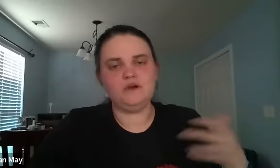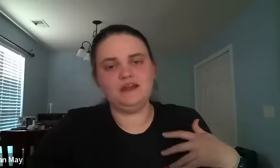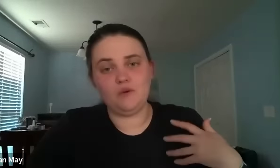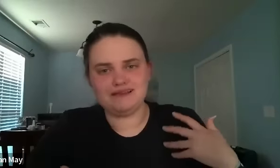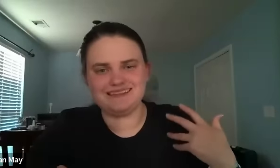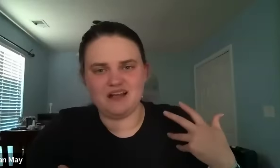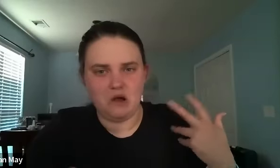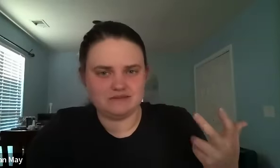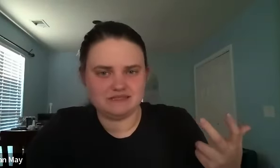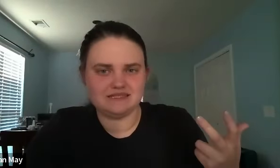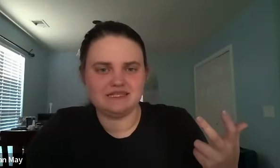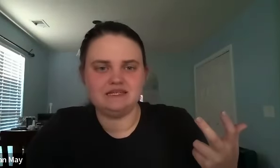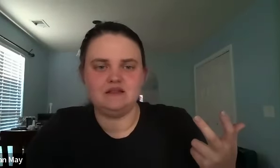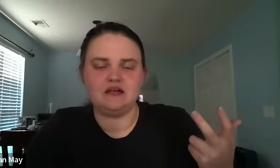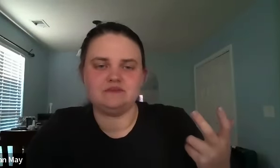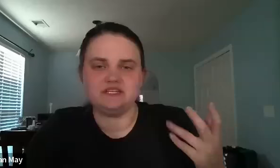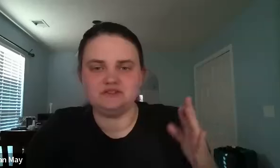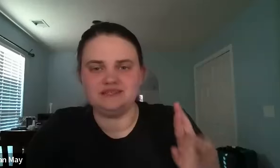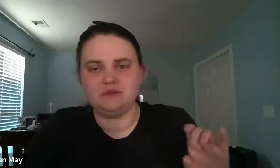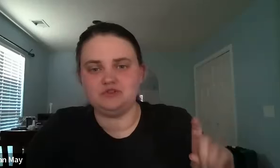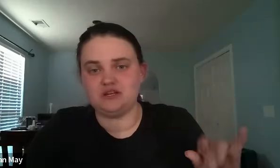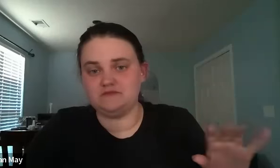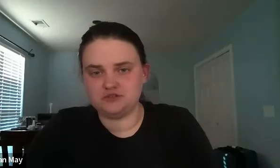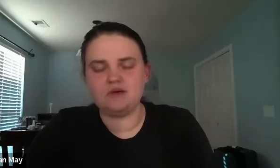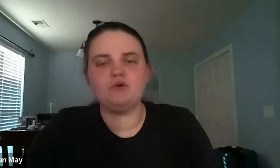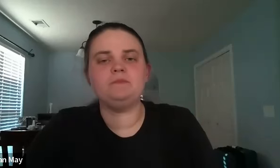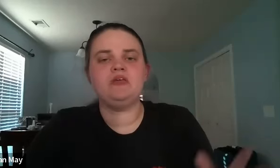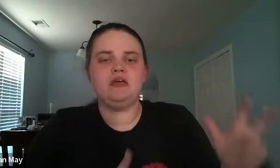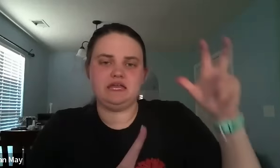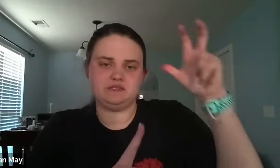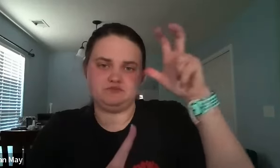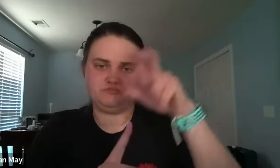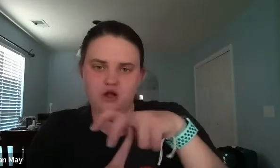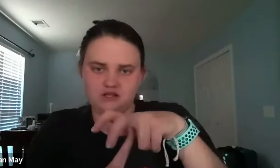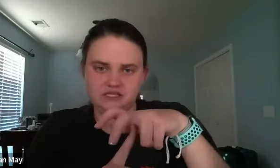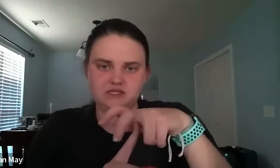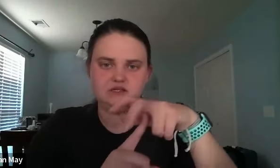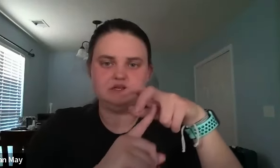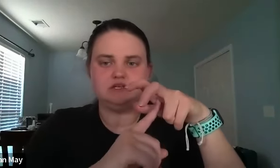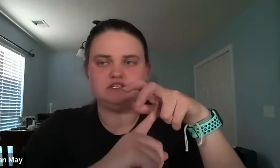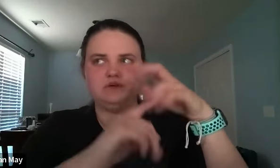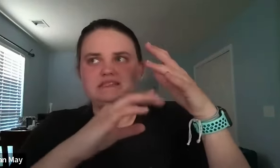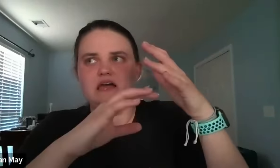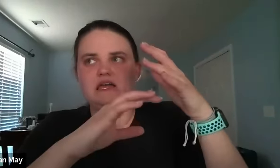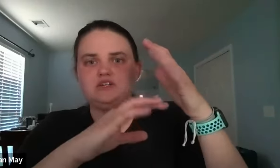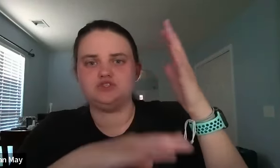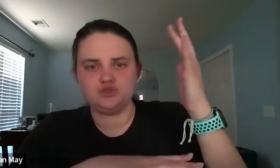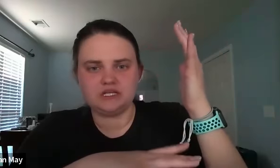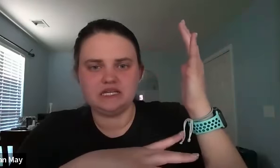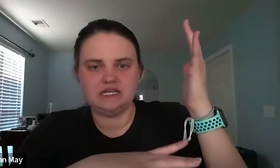one I always like often see. A lot of times I do see people try to finger spell it more. It's broccoli. So it's like